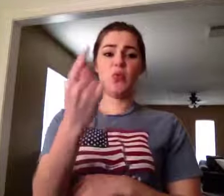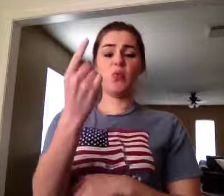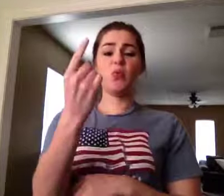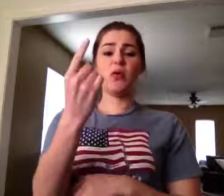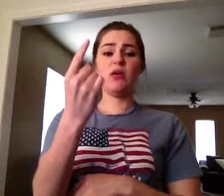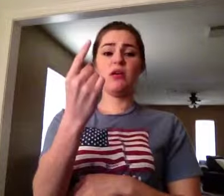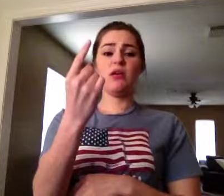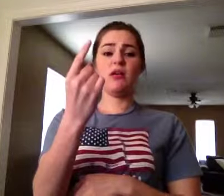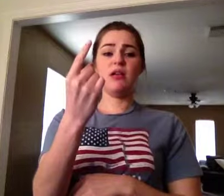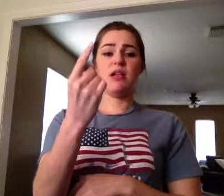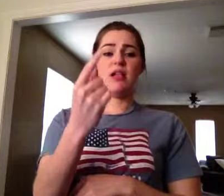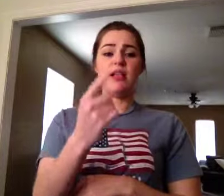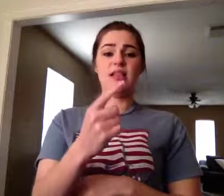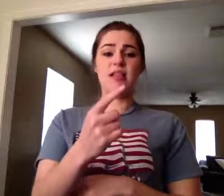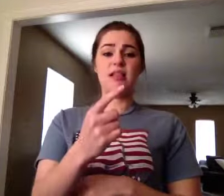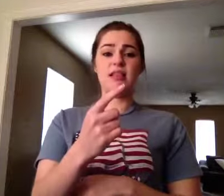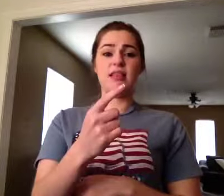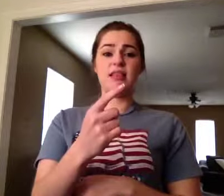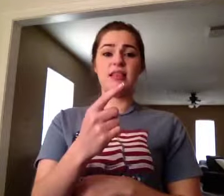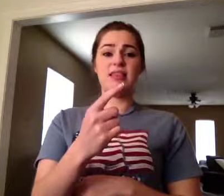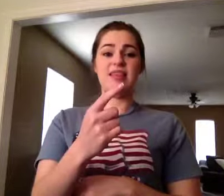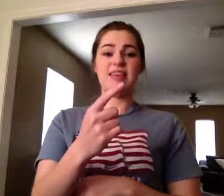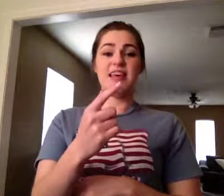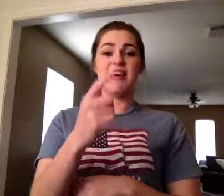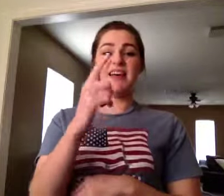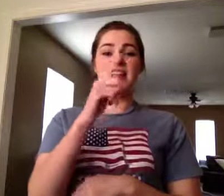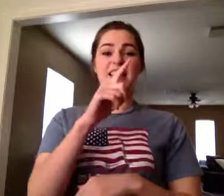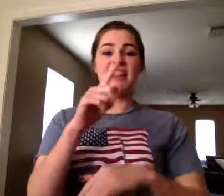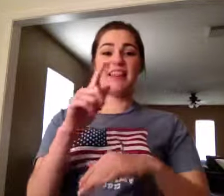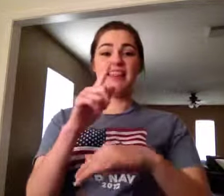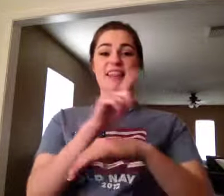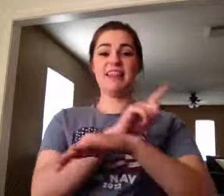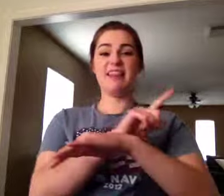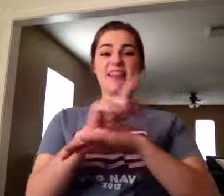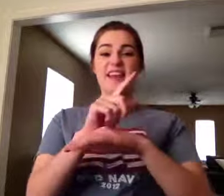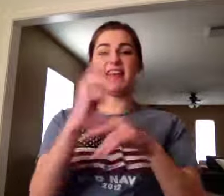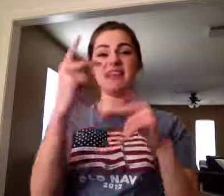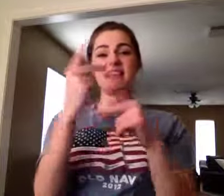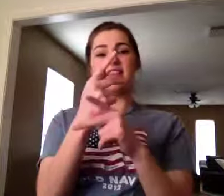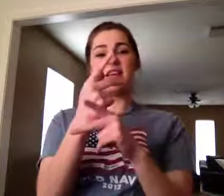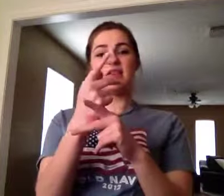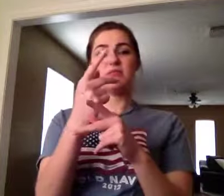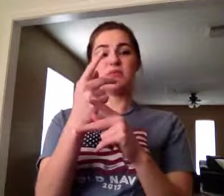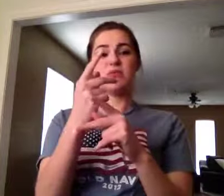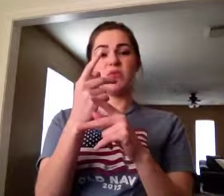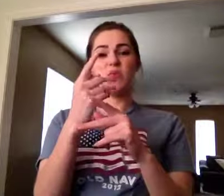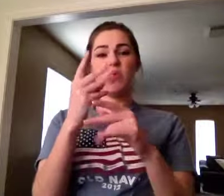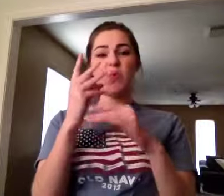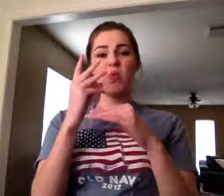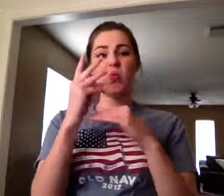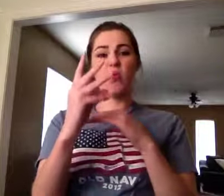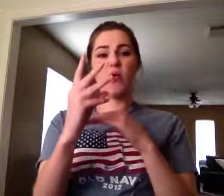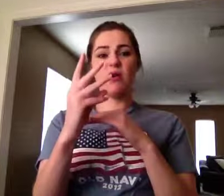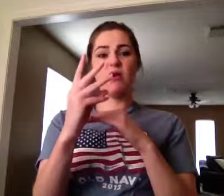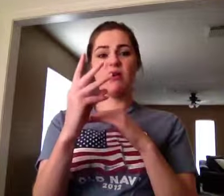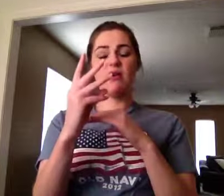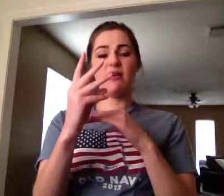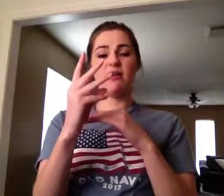we can get how many square feet? That's right, 10 times 8 equals 80 square feet. But like I said